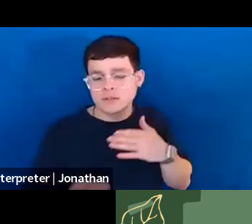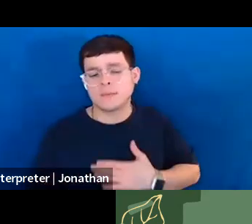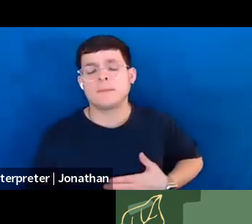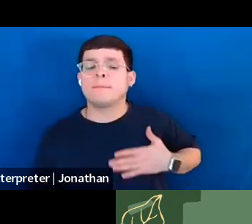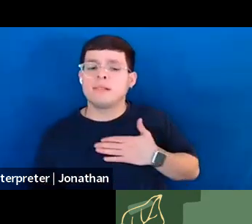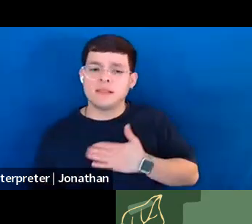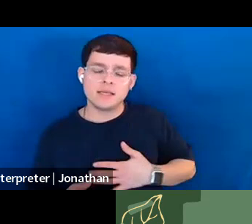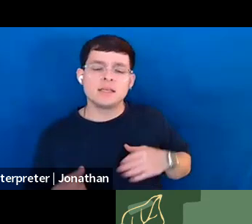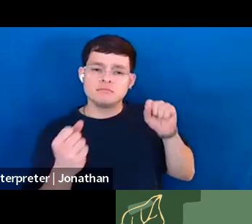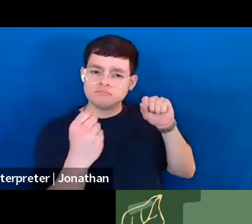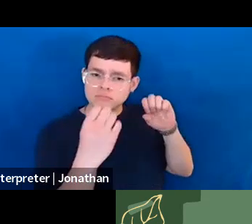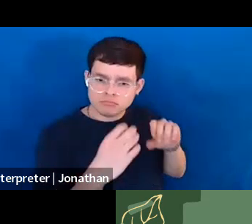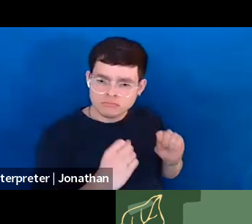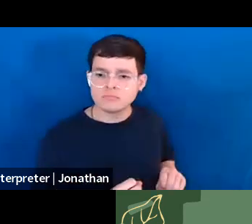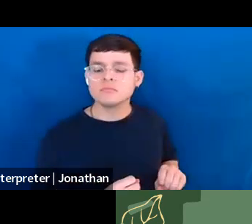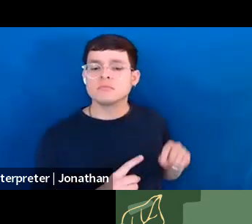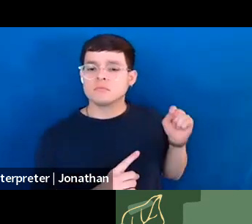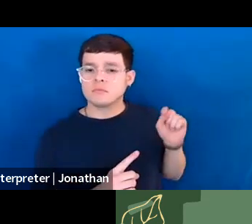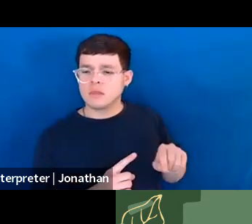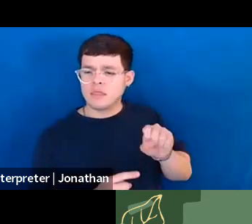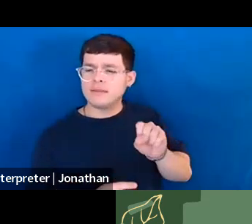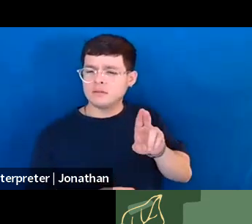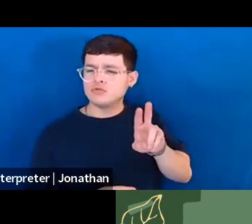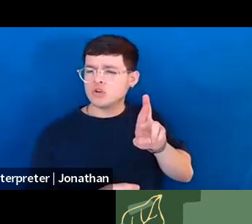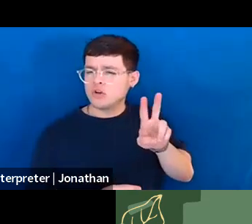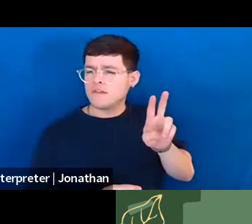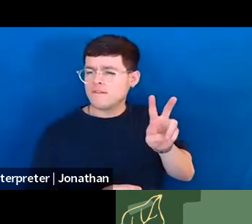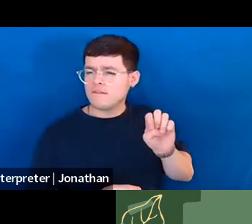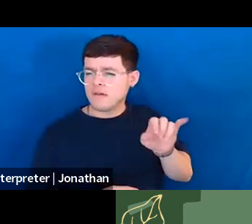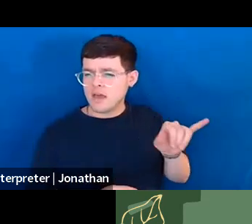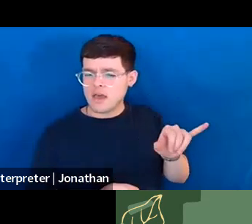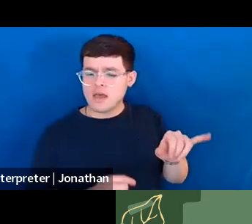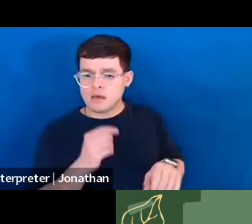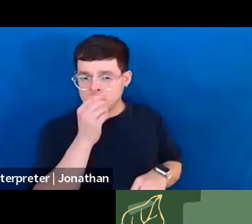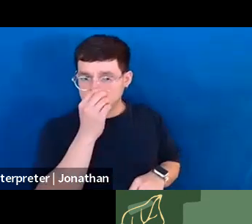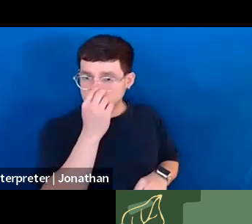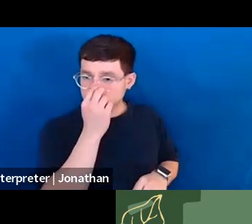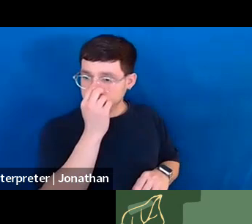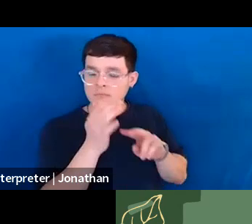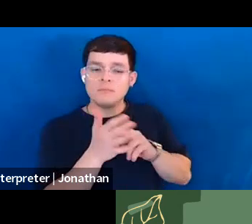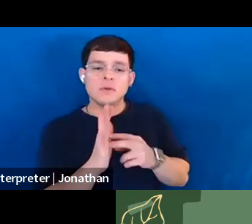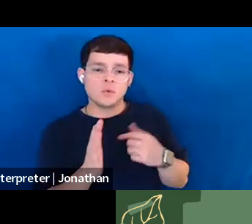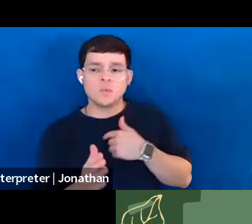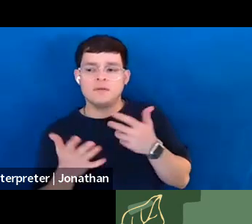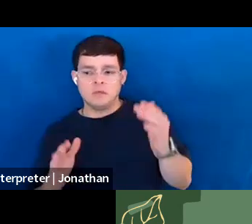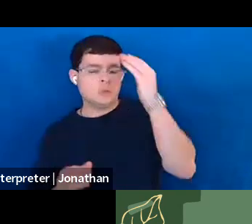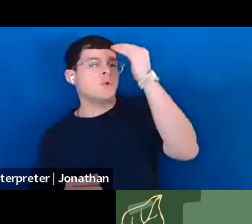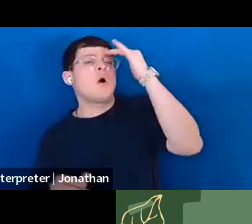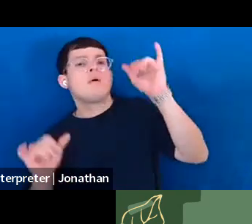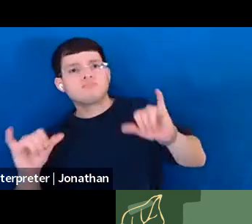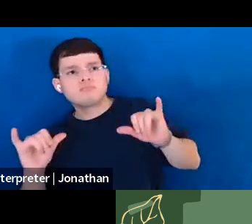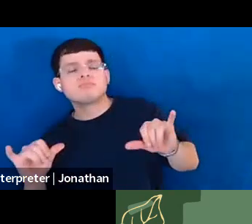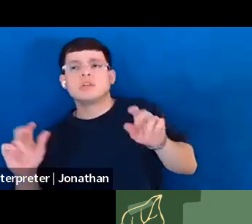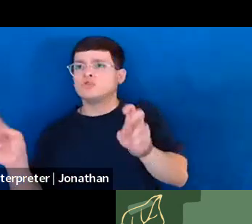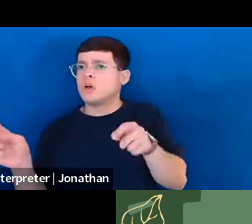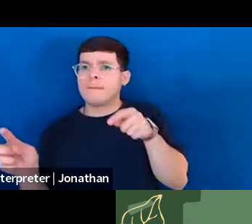the post-conversation survey so that we know what are, for example, topics that we should be discussing as